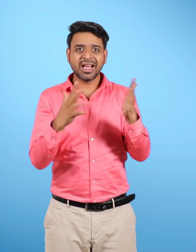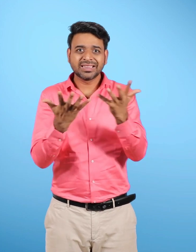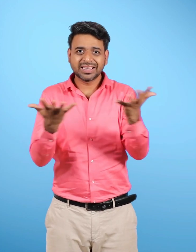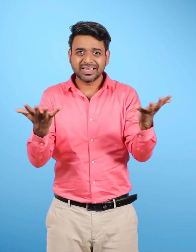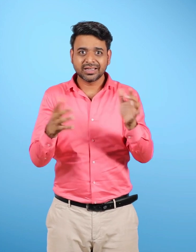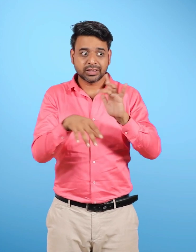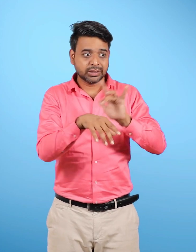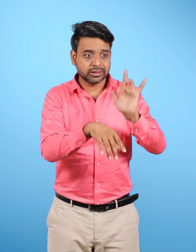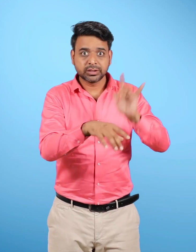death.